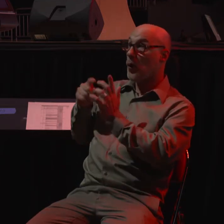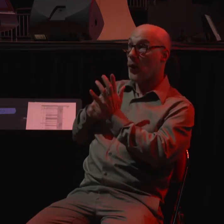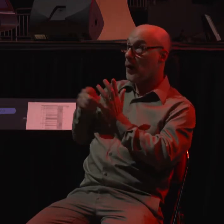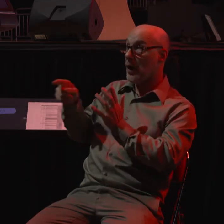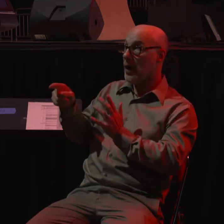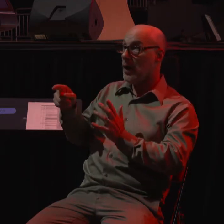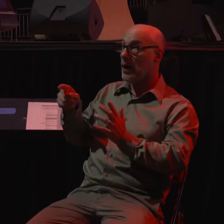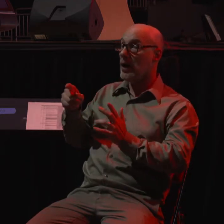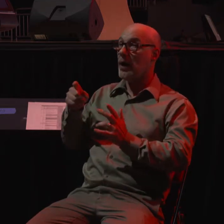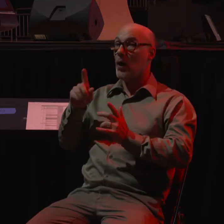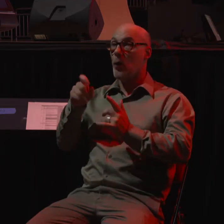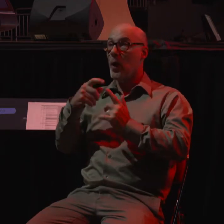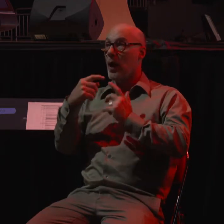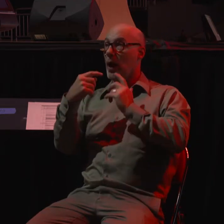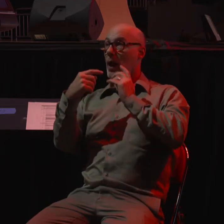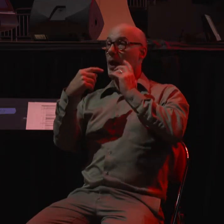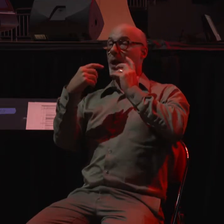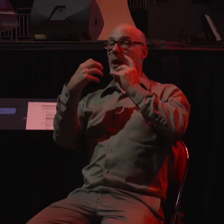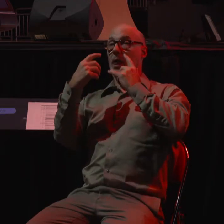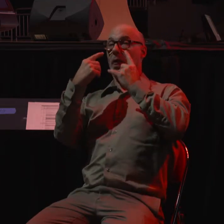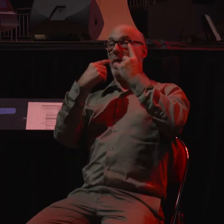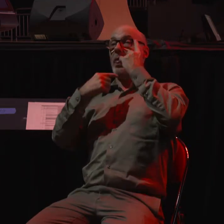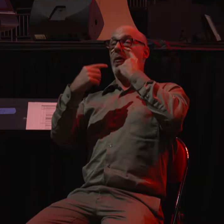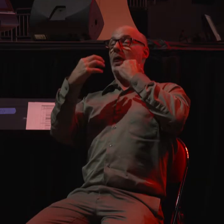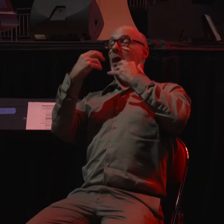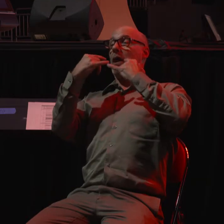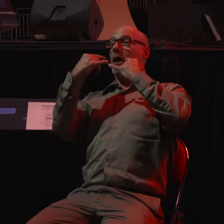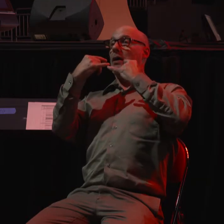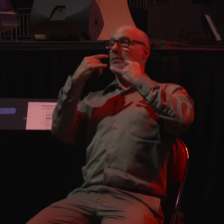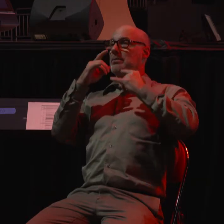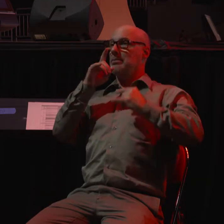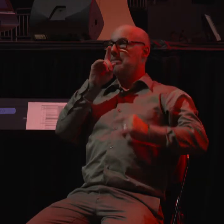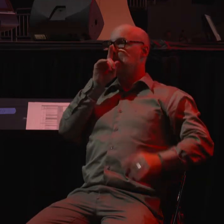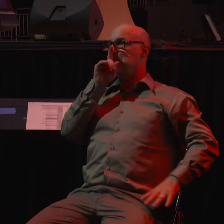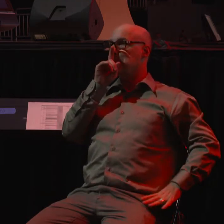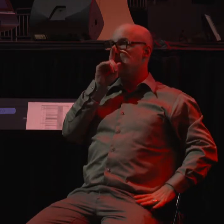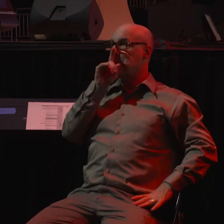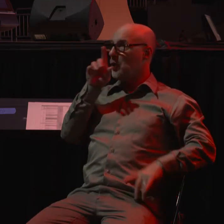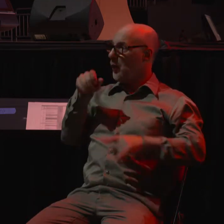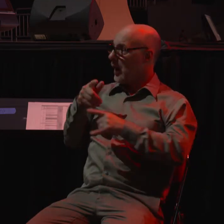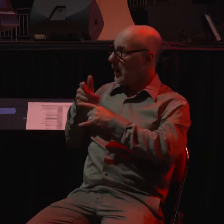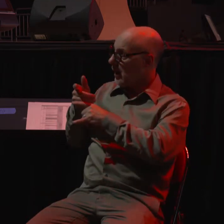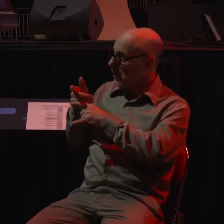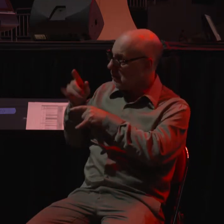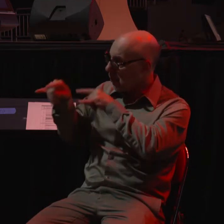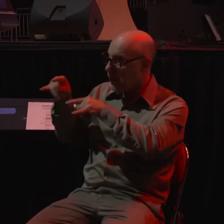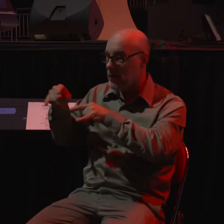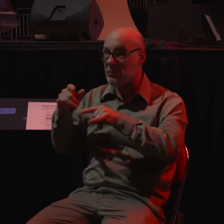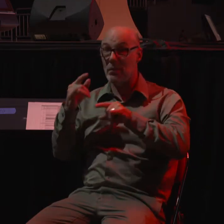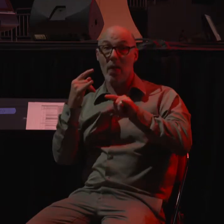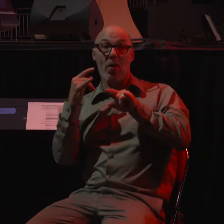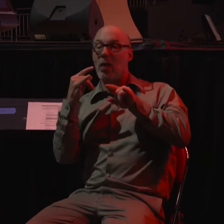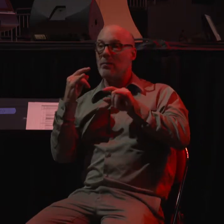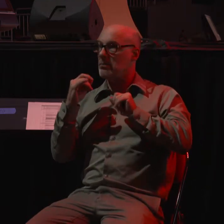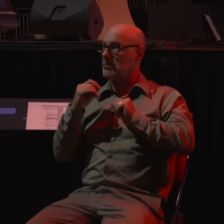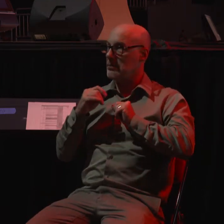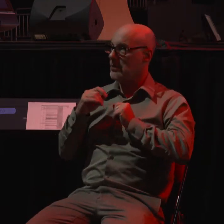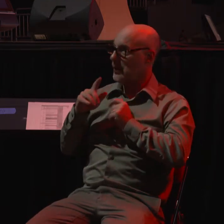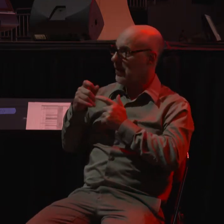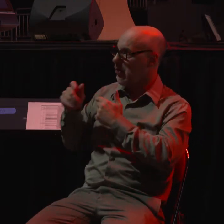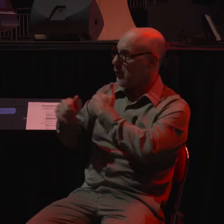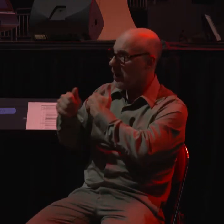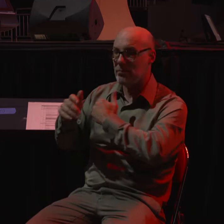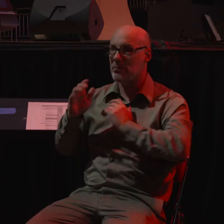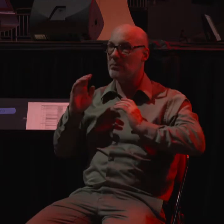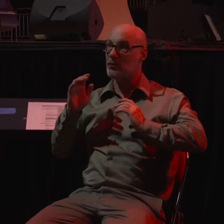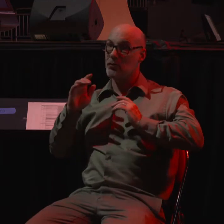not retaliating in kind, okay? That when he was threatened, he wouldn't threaten, and when he was reviled, he wouldn't revile in return, okay? But